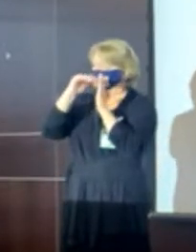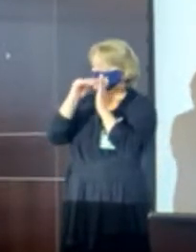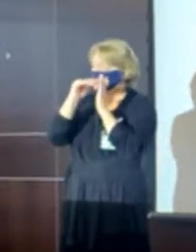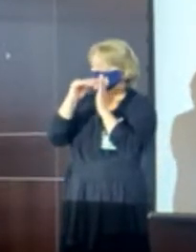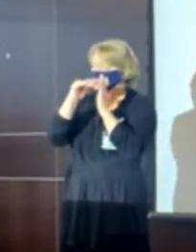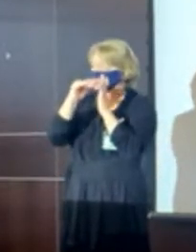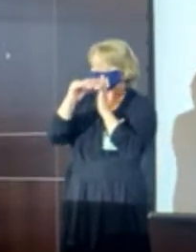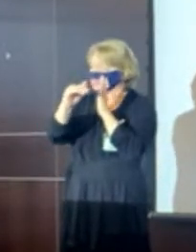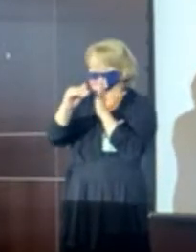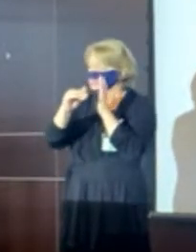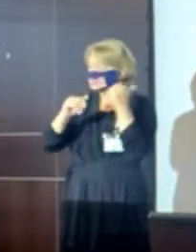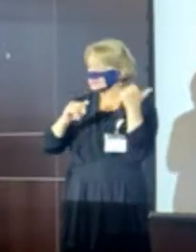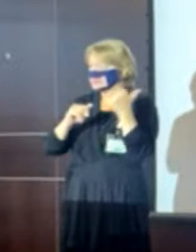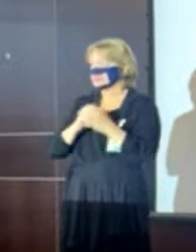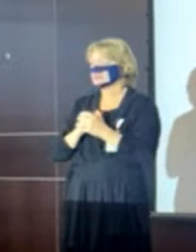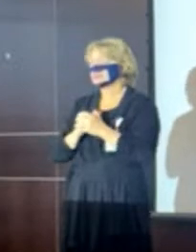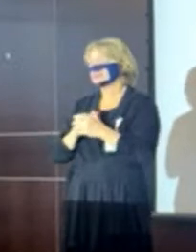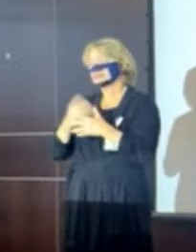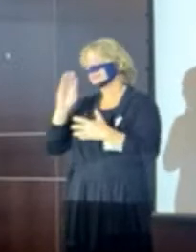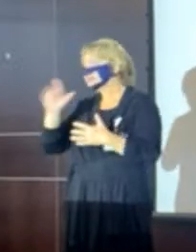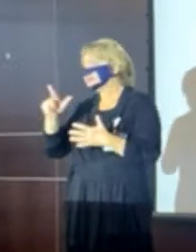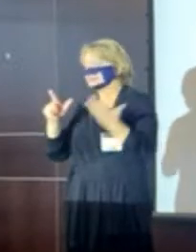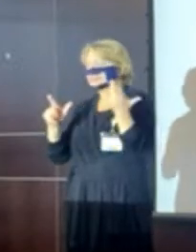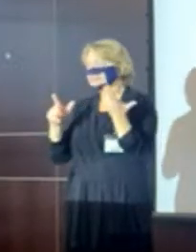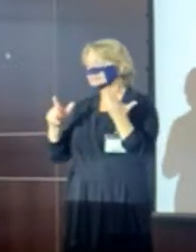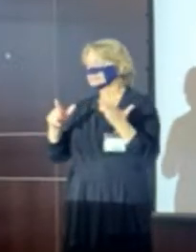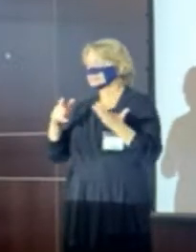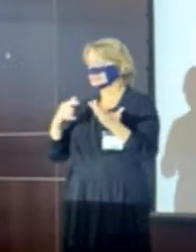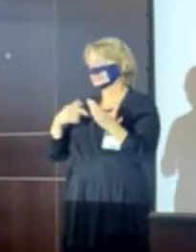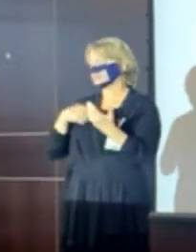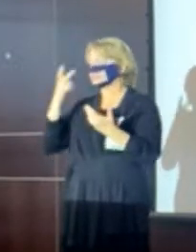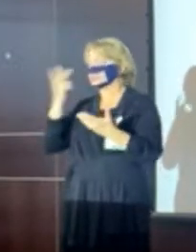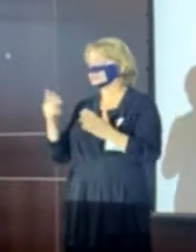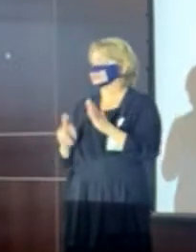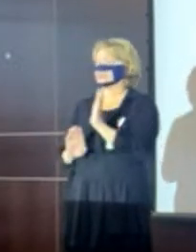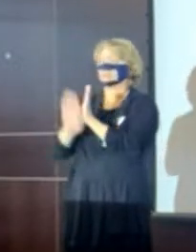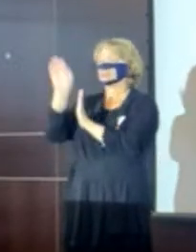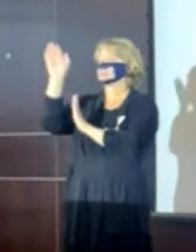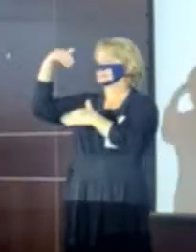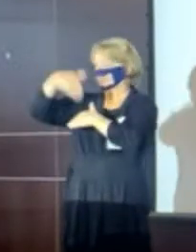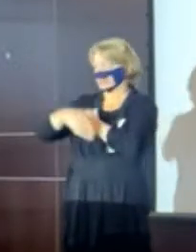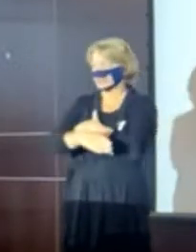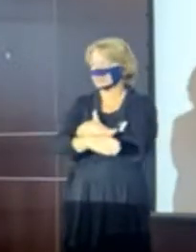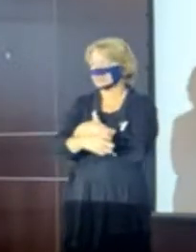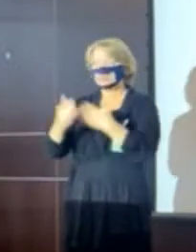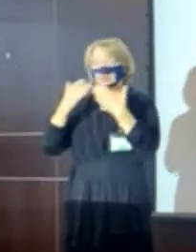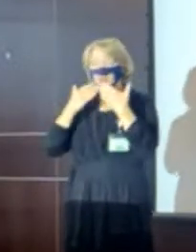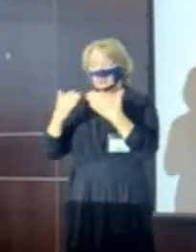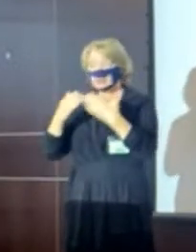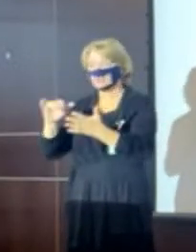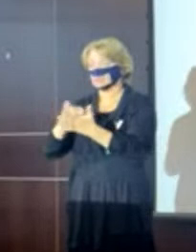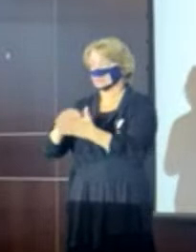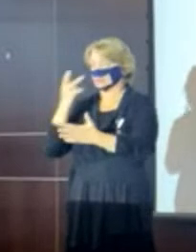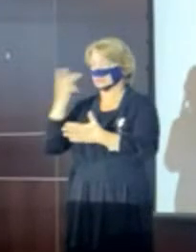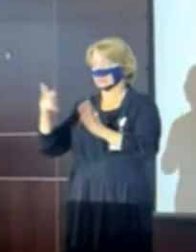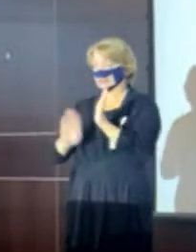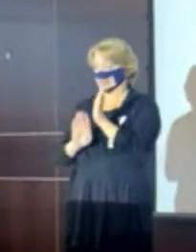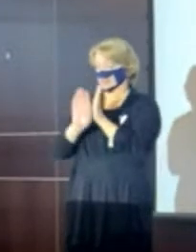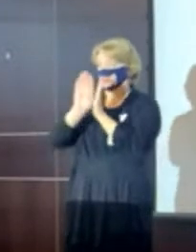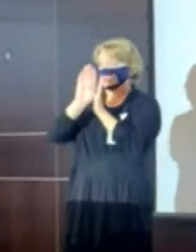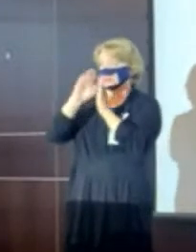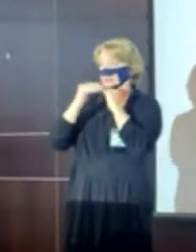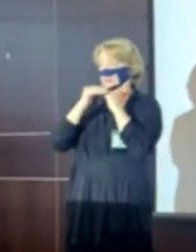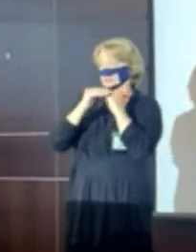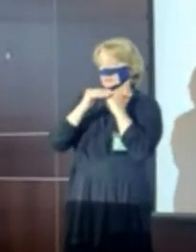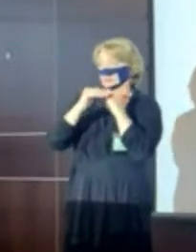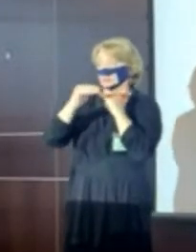just, I said earlier, we do see peaks and valleys with this. We're very thankful for it. If we're seeing a flattening, it does give our